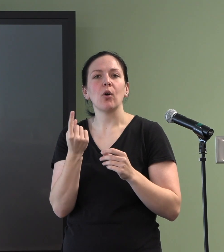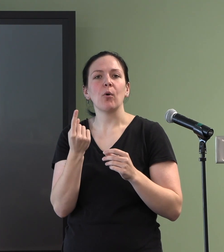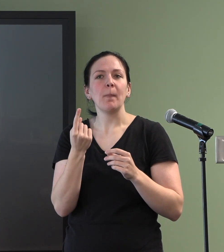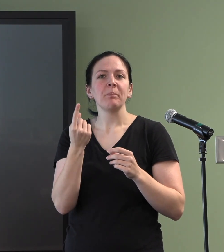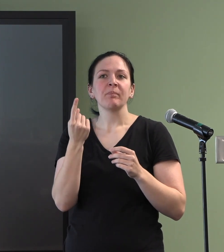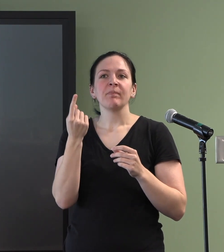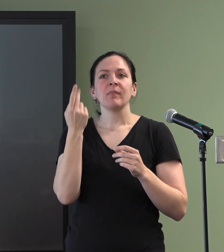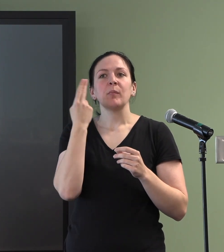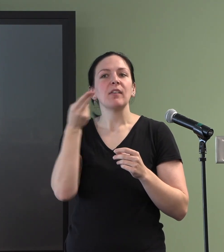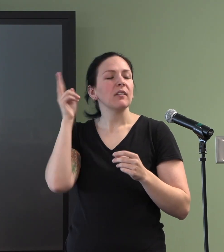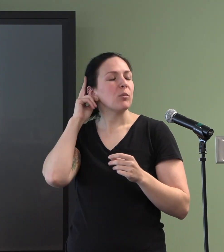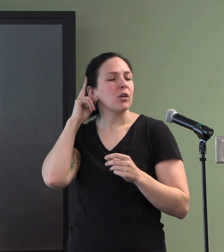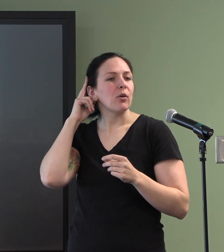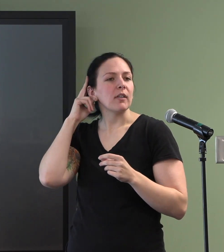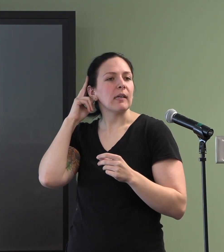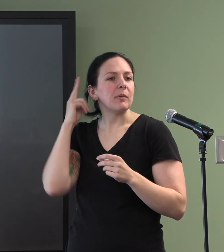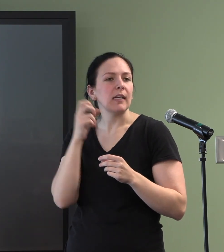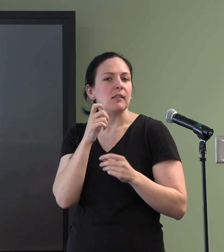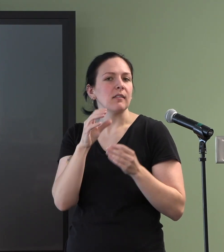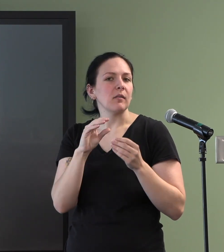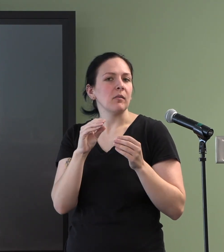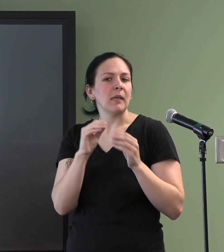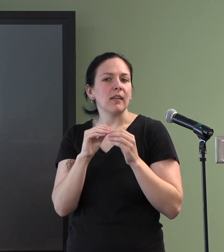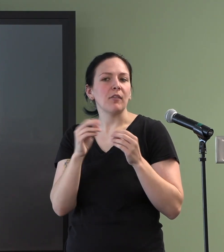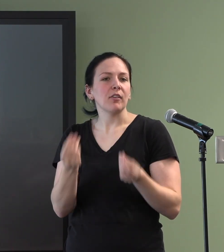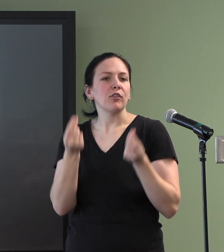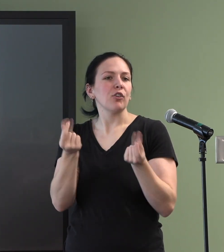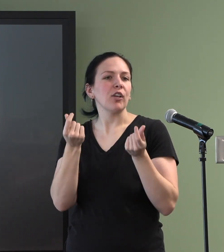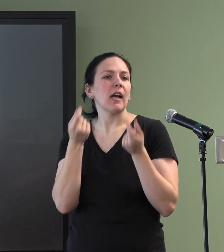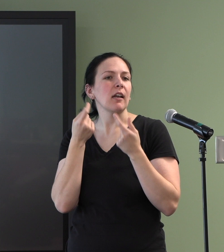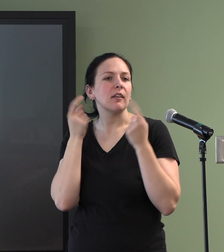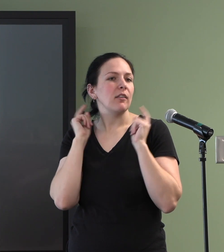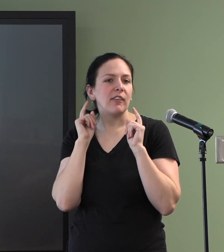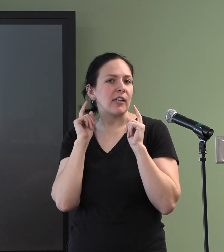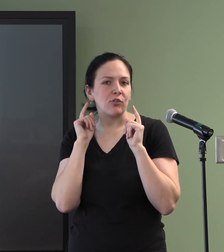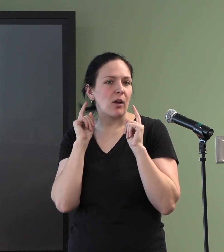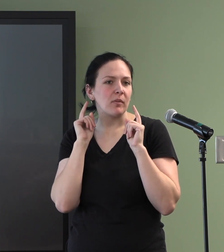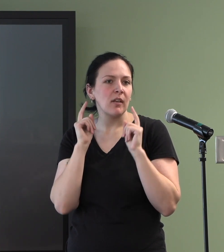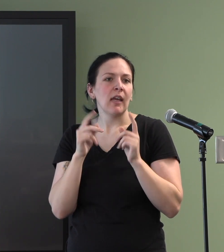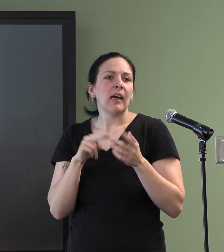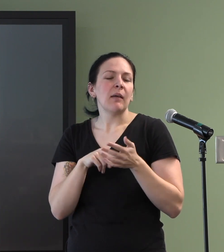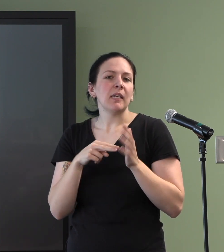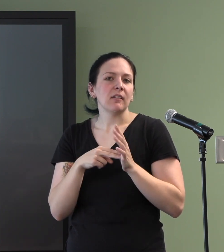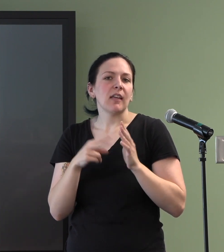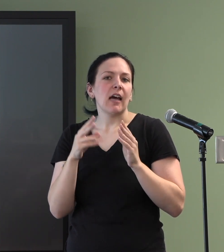So giving someone a cochlear implant doesn't mean that all of a sudden you're turning on their eardrums. It means that